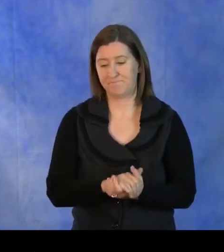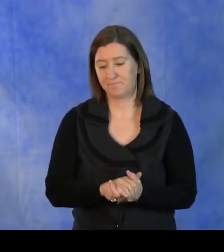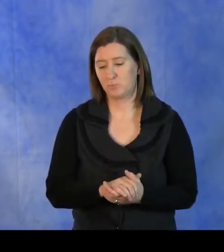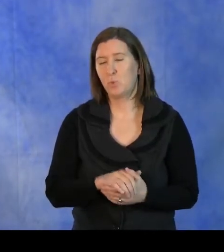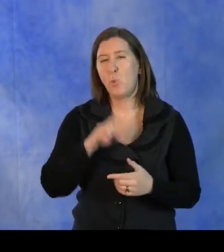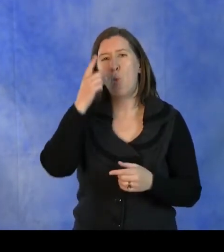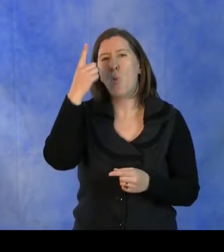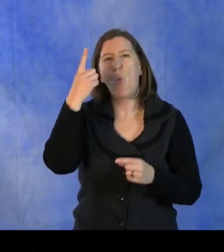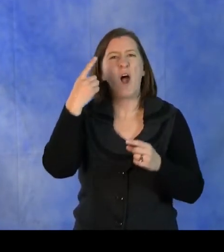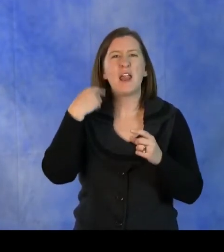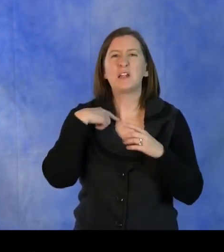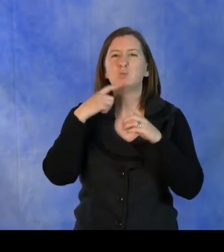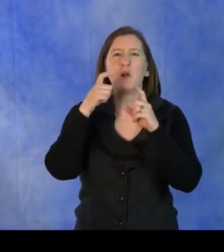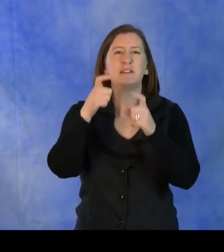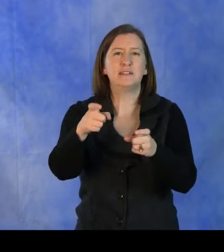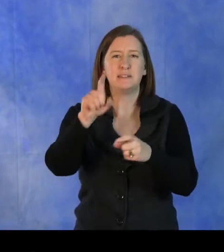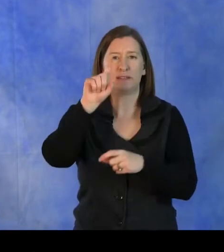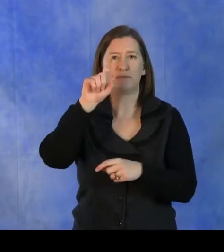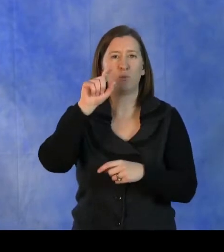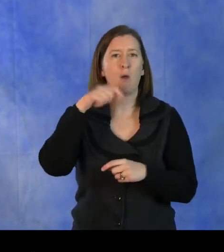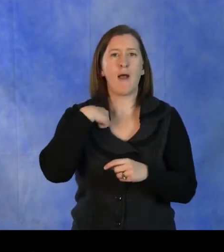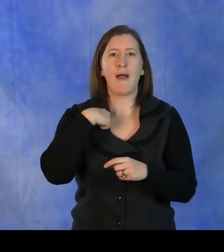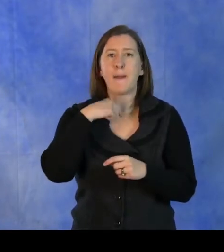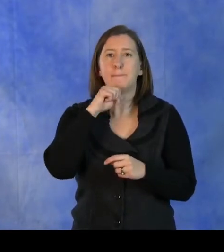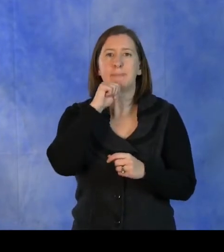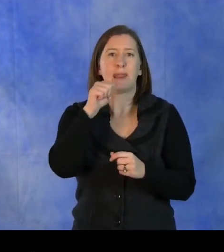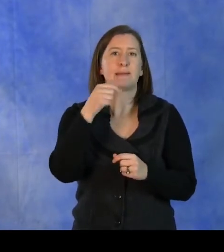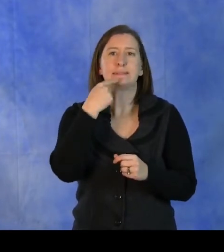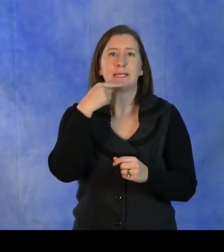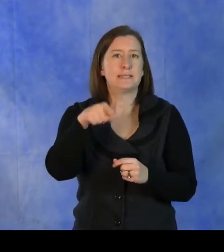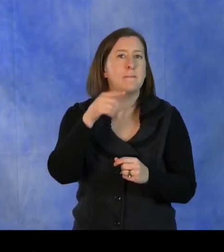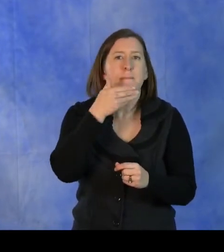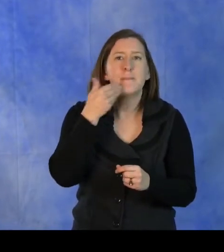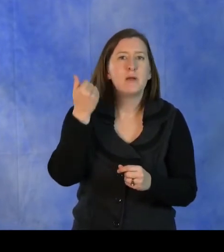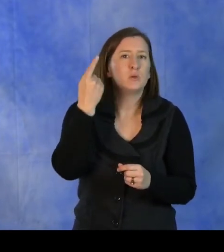have specific tools in mind.